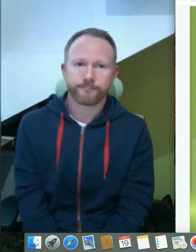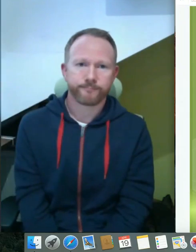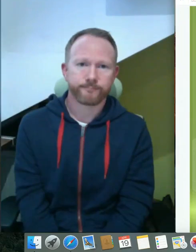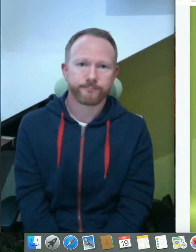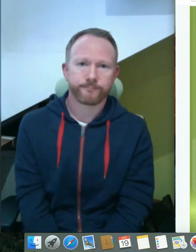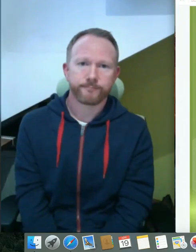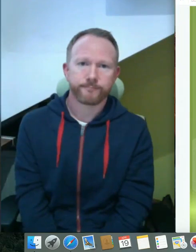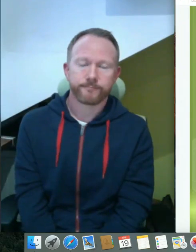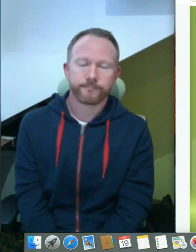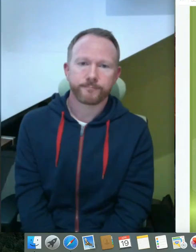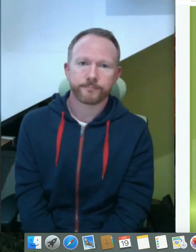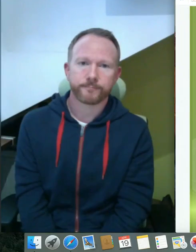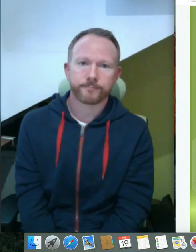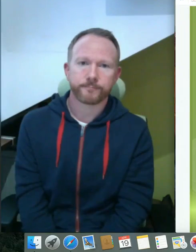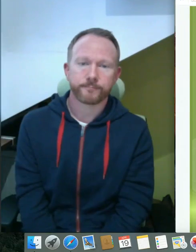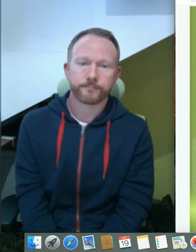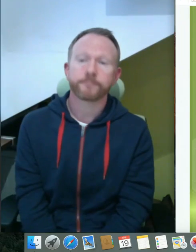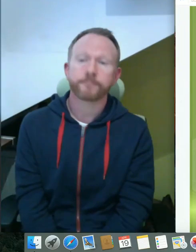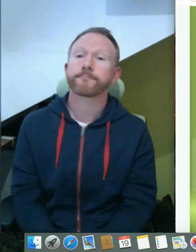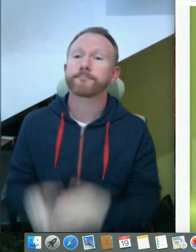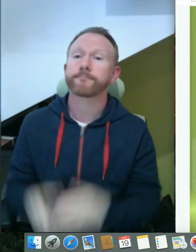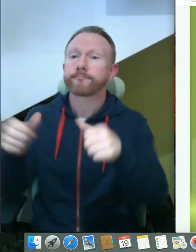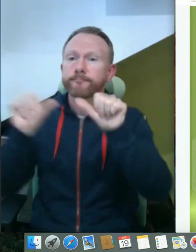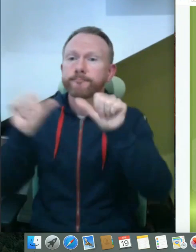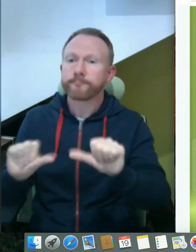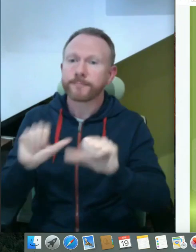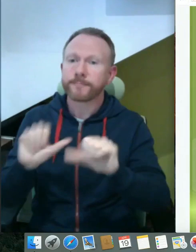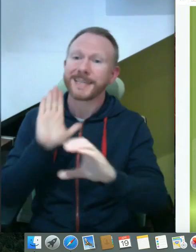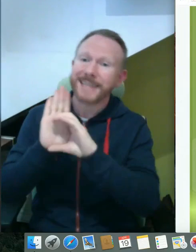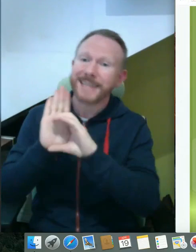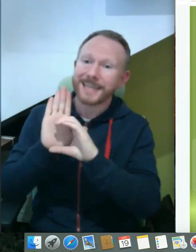Section C deals with deaf interpreters.